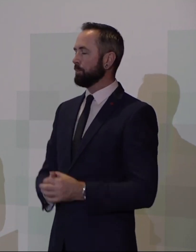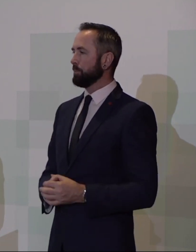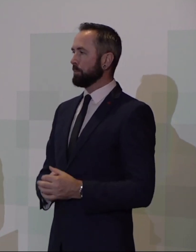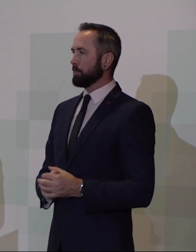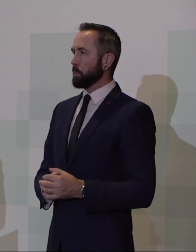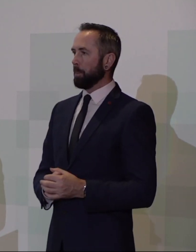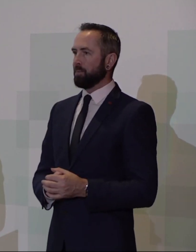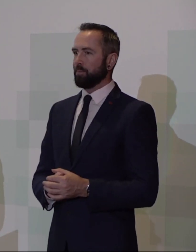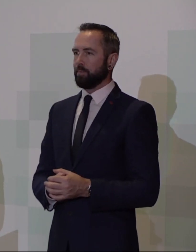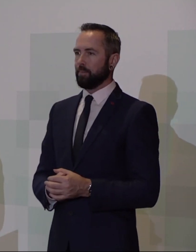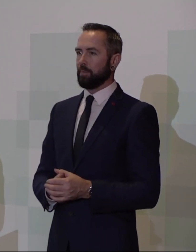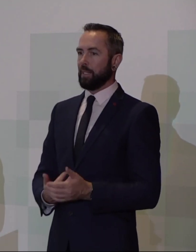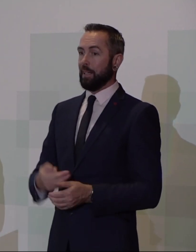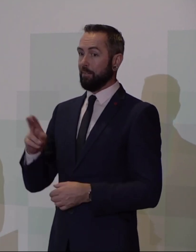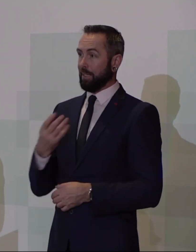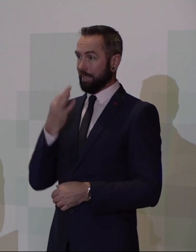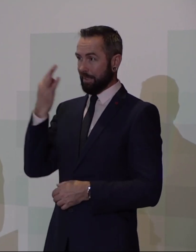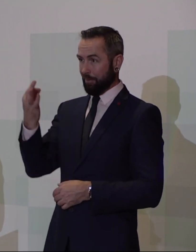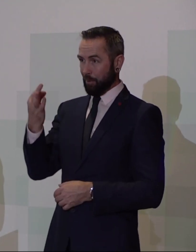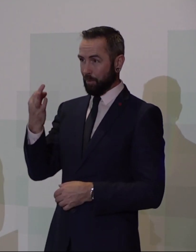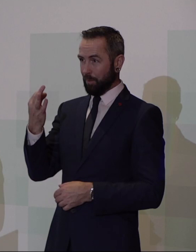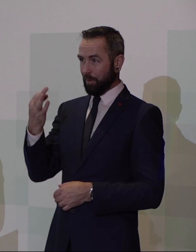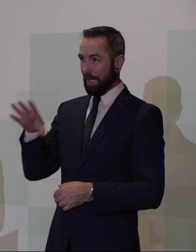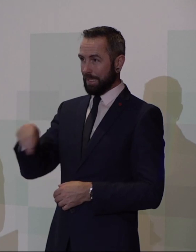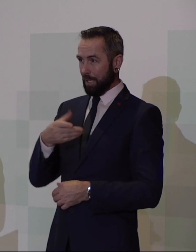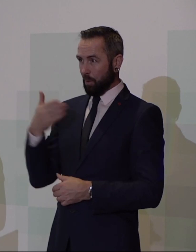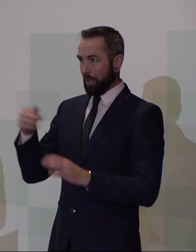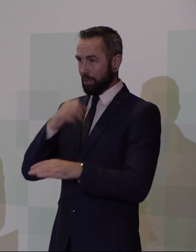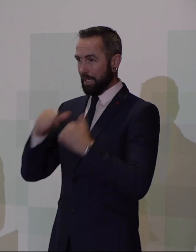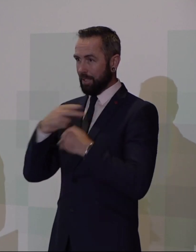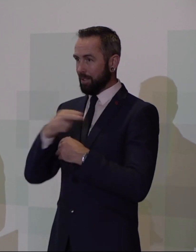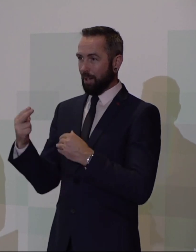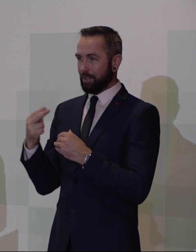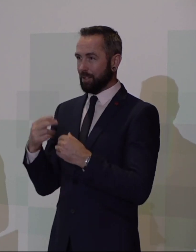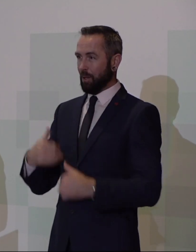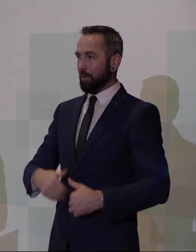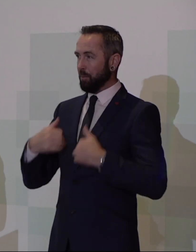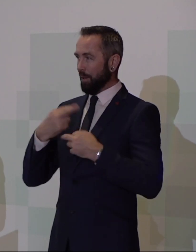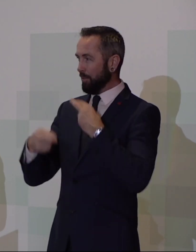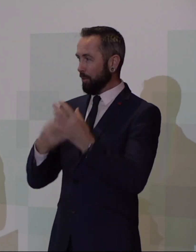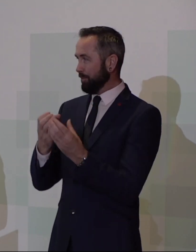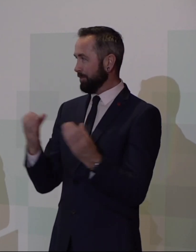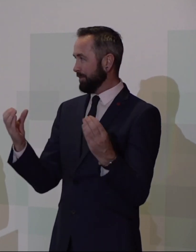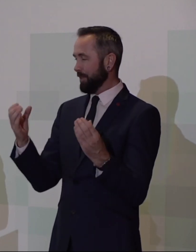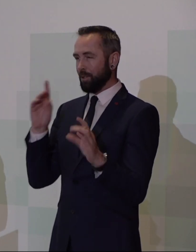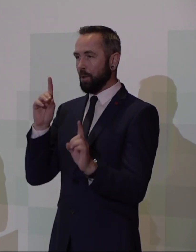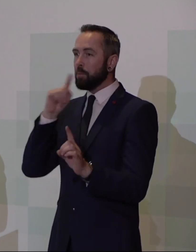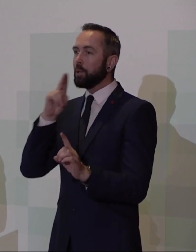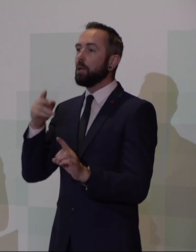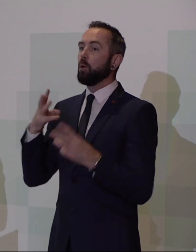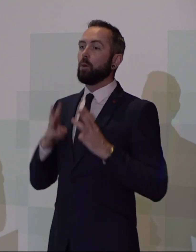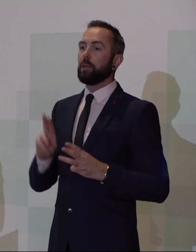If I could give a takeaway today, and it's not a breakfast roll, ladies and gentlemen, is that as women, we cannot control